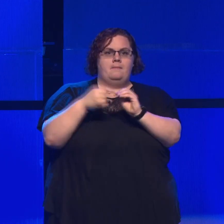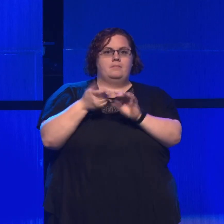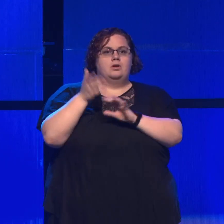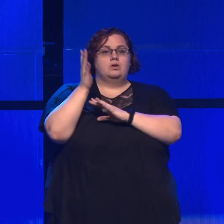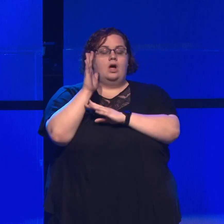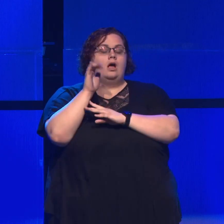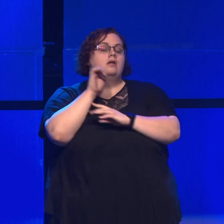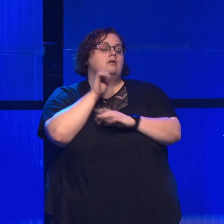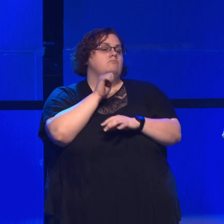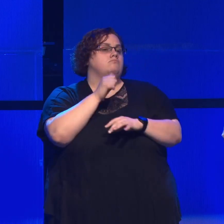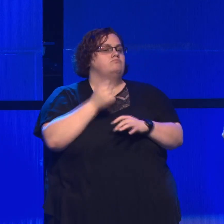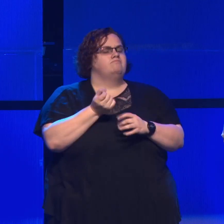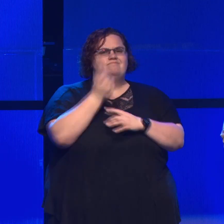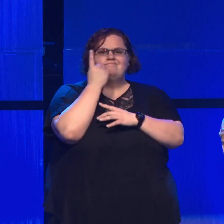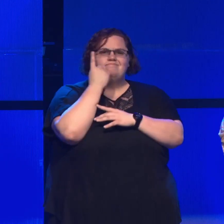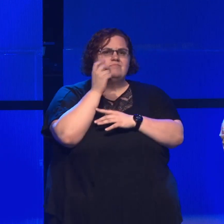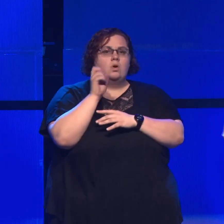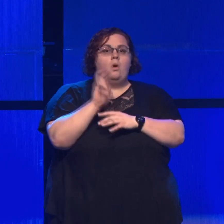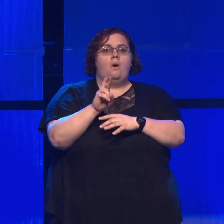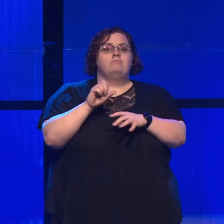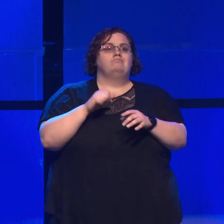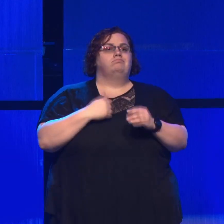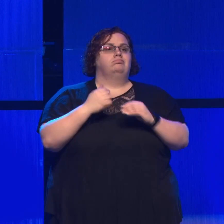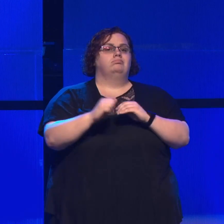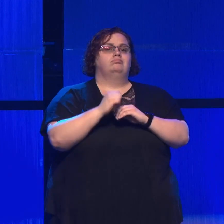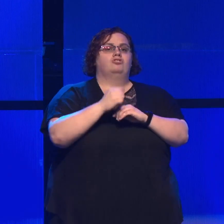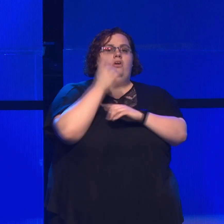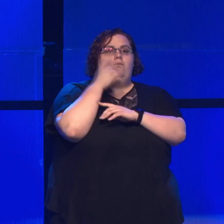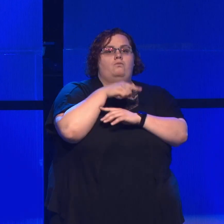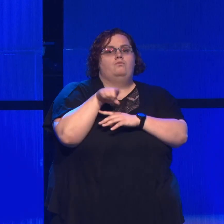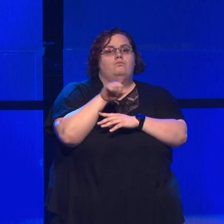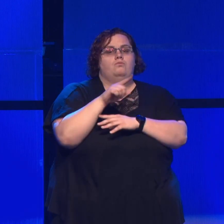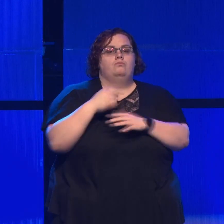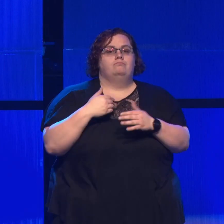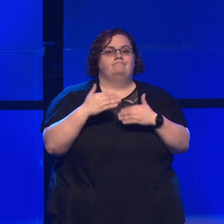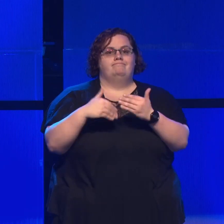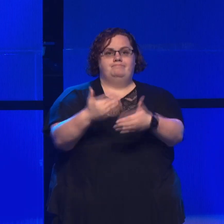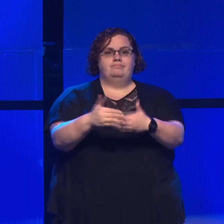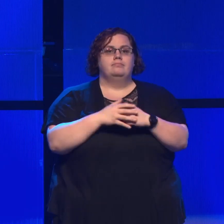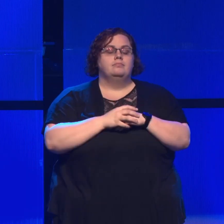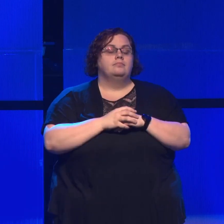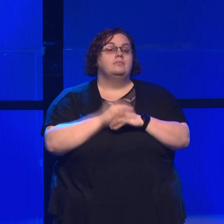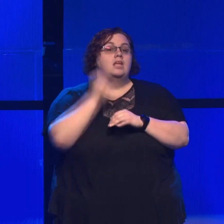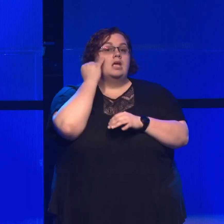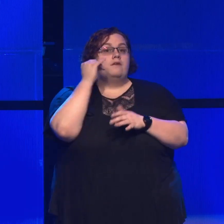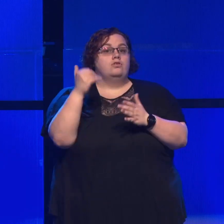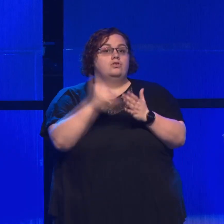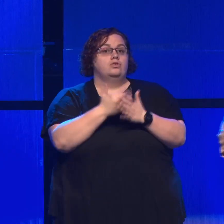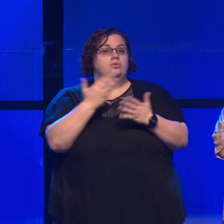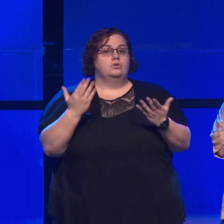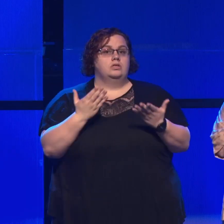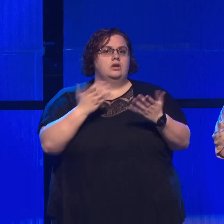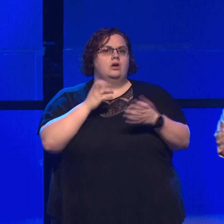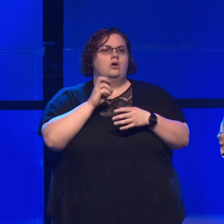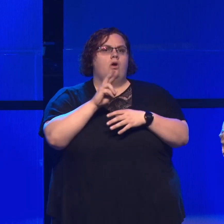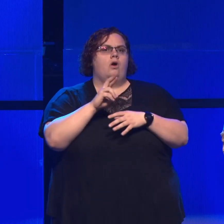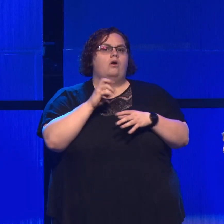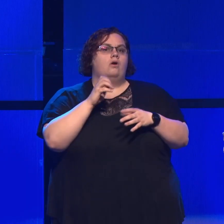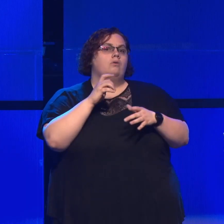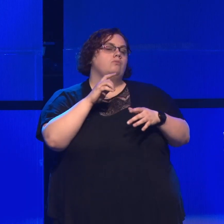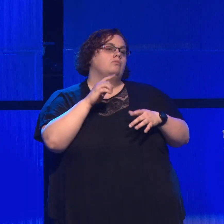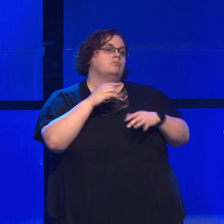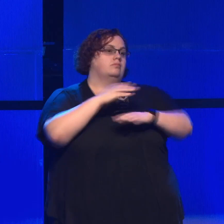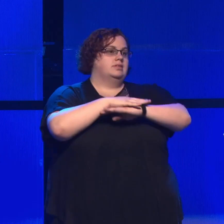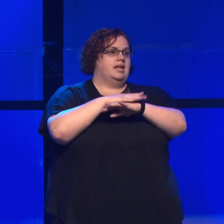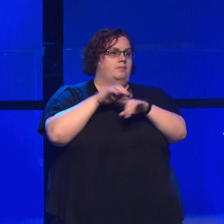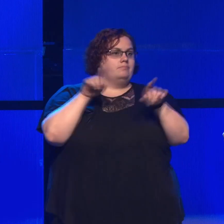or caused you harm along the way. If you are new here, on your way out of the auditorium, just grab a copy from one of the tables in the back,